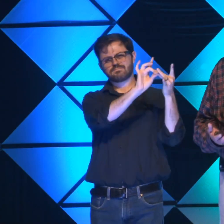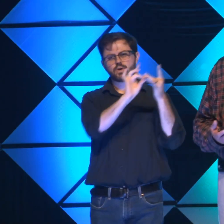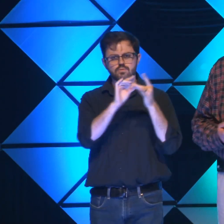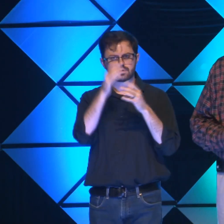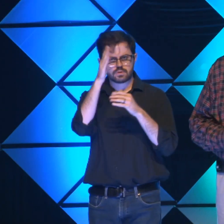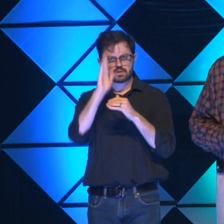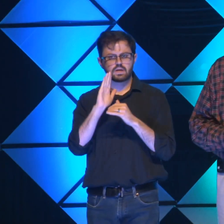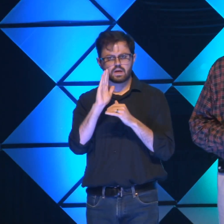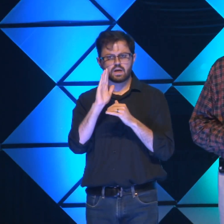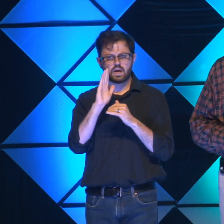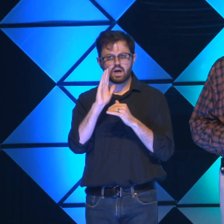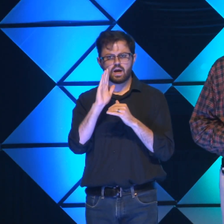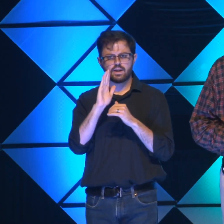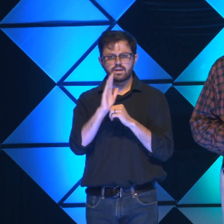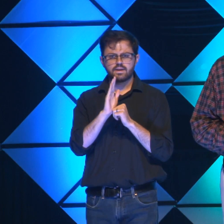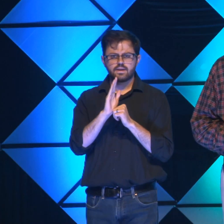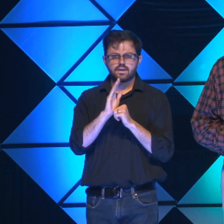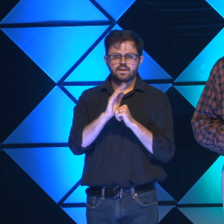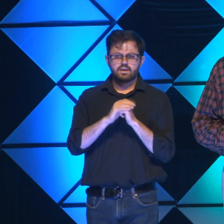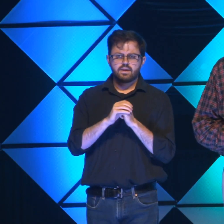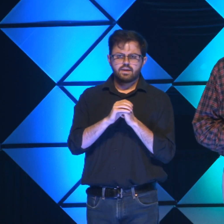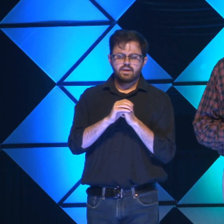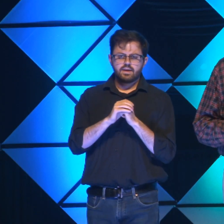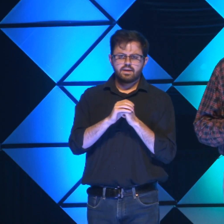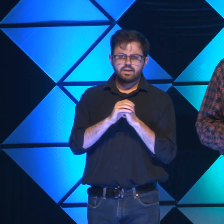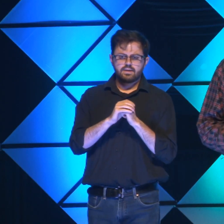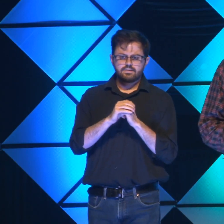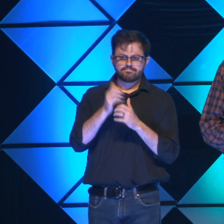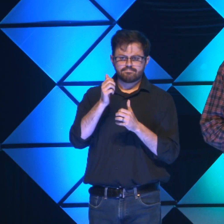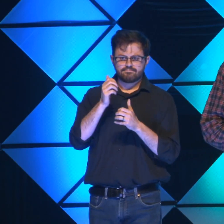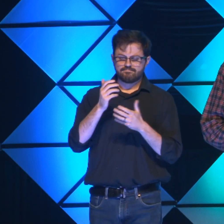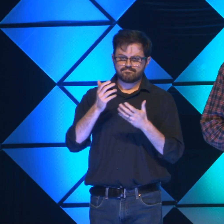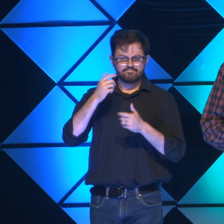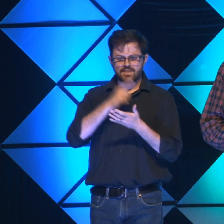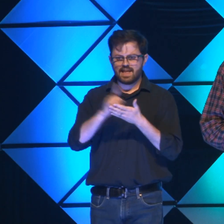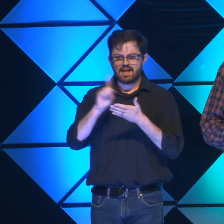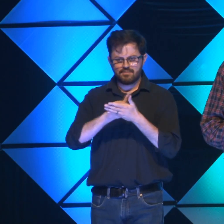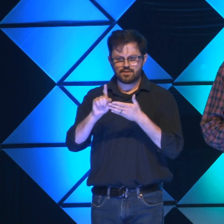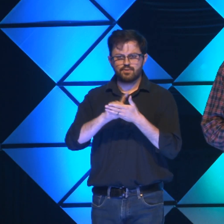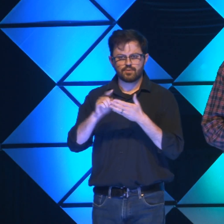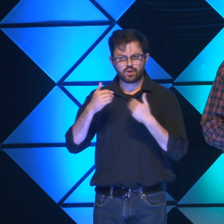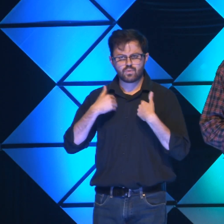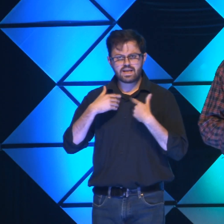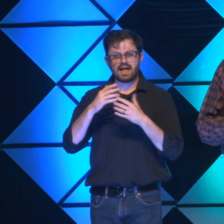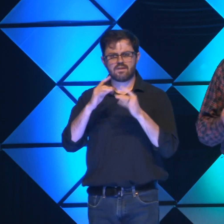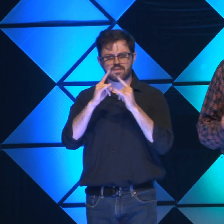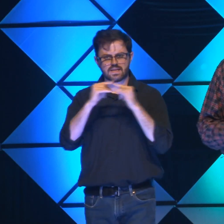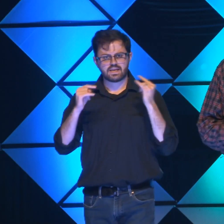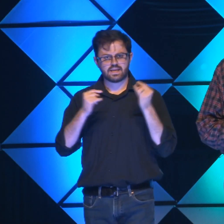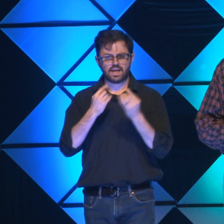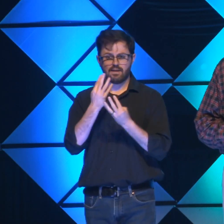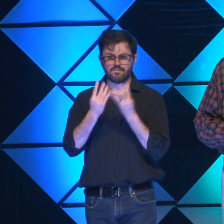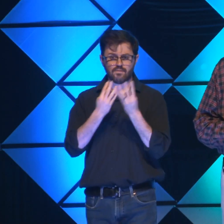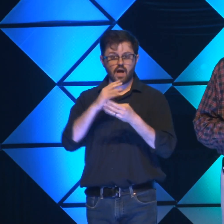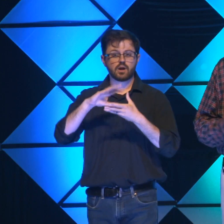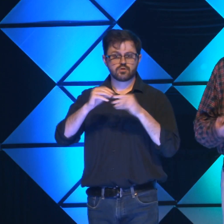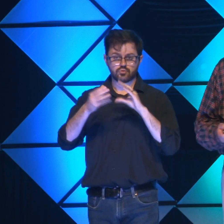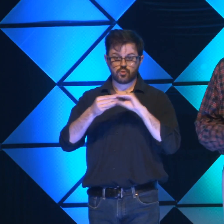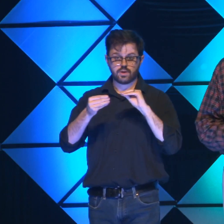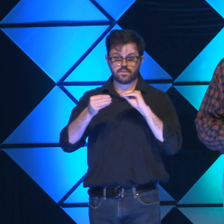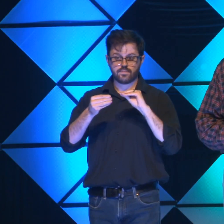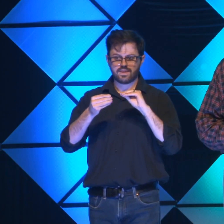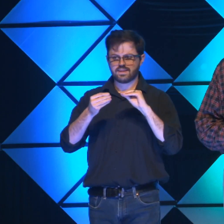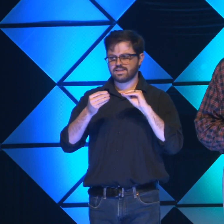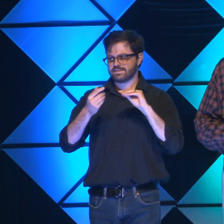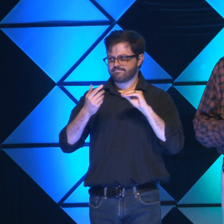that grief and hurt present. And each week we've been doing a Campfire story, and one of the members here at the church has